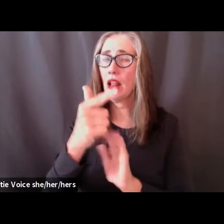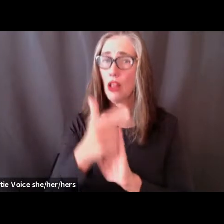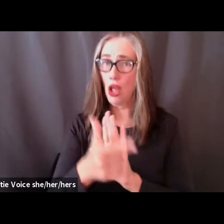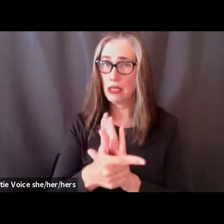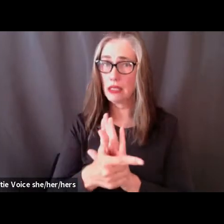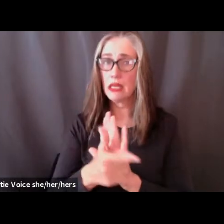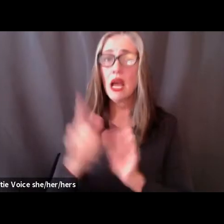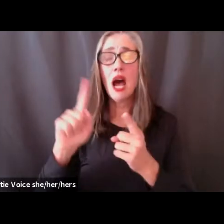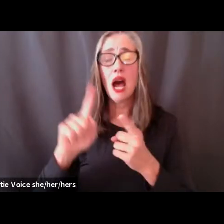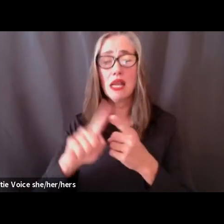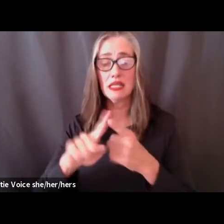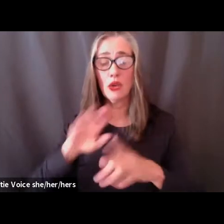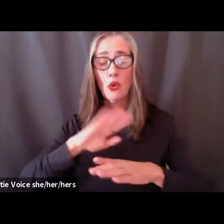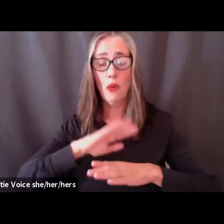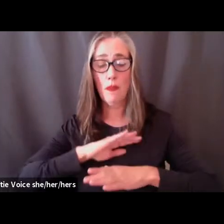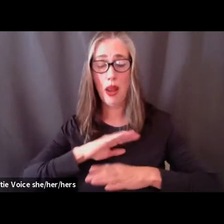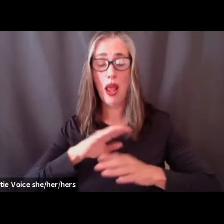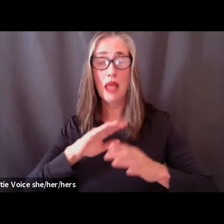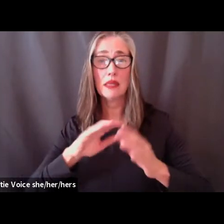with Section